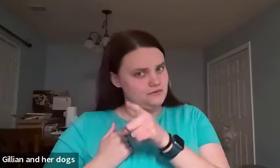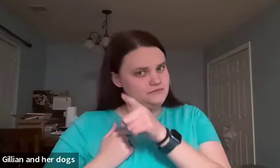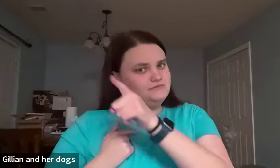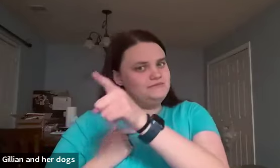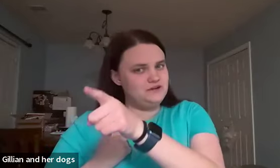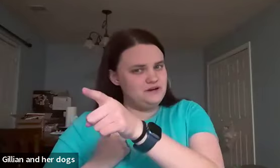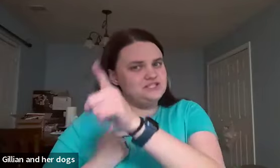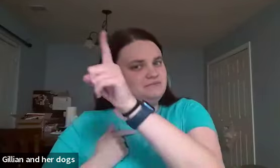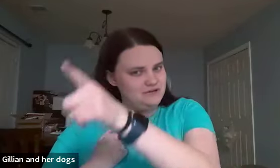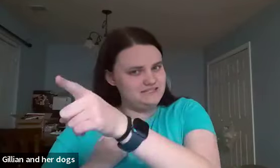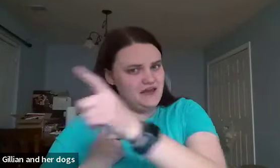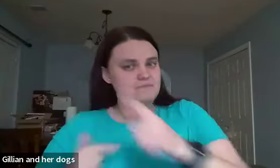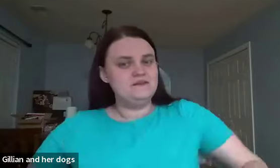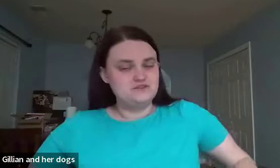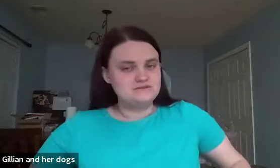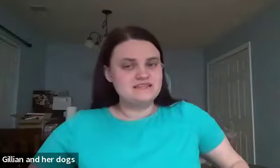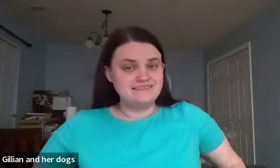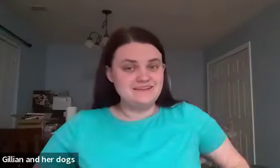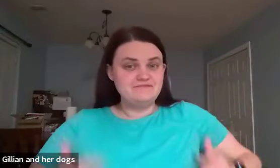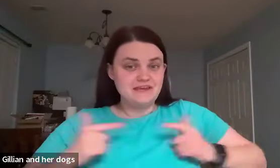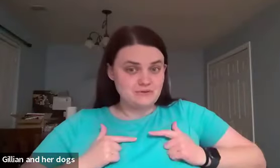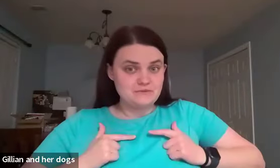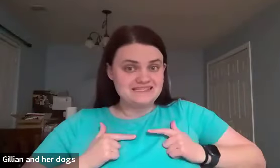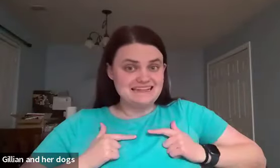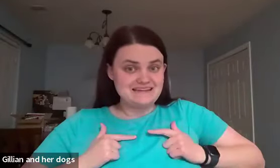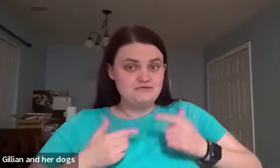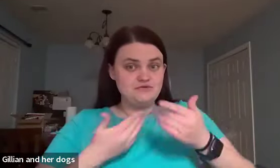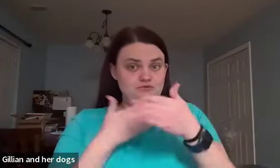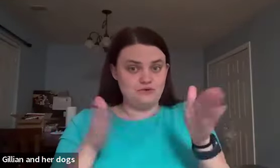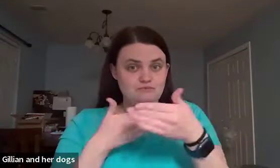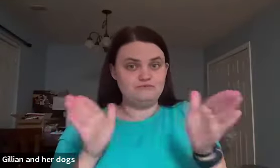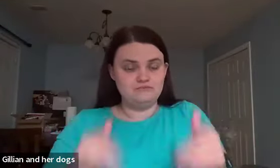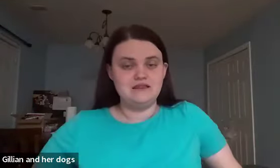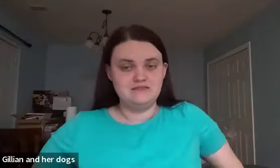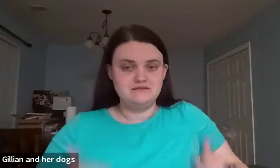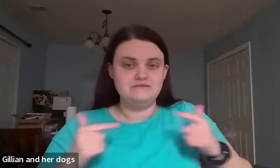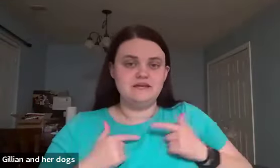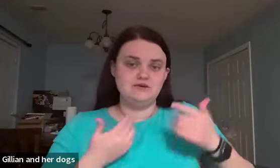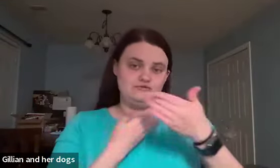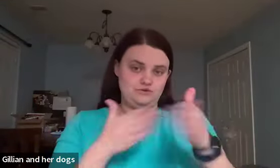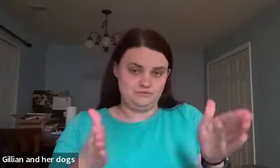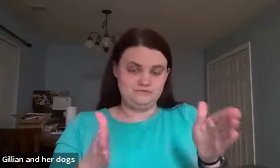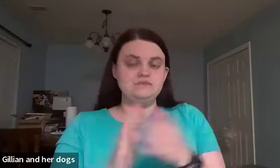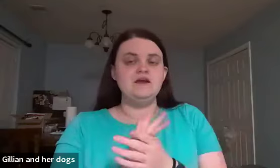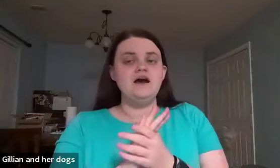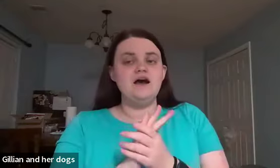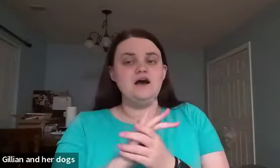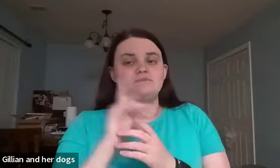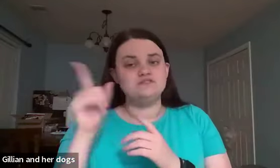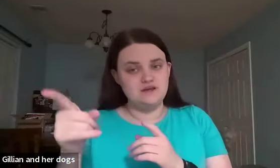no. Good question. We'll get to that. So I was gonna say living room is live room. Living room.